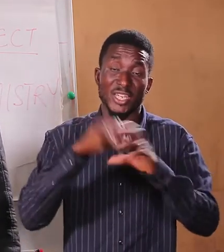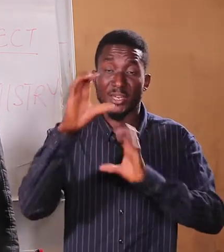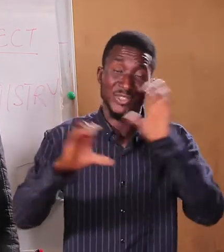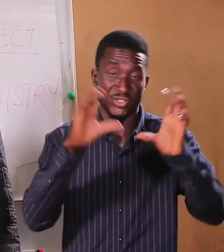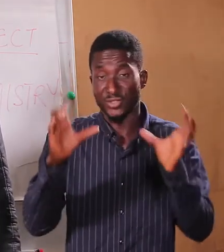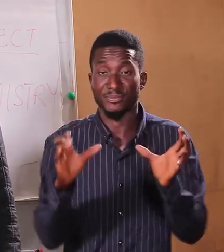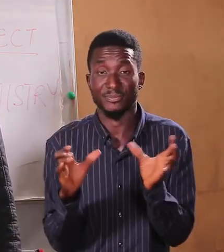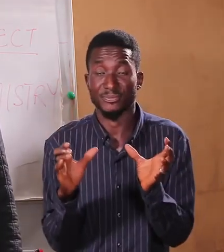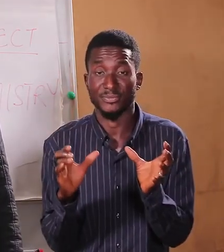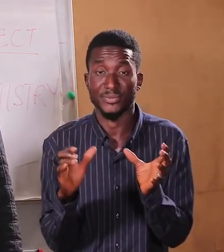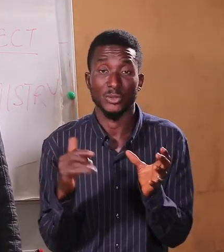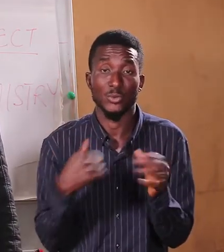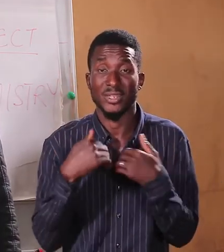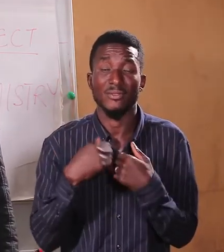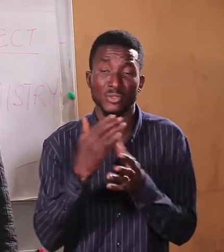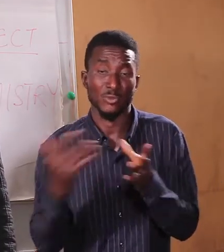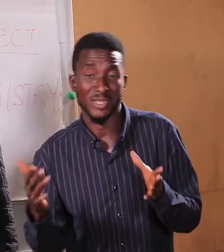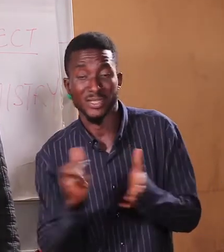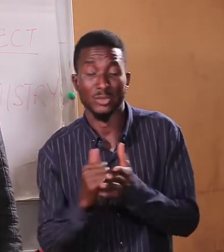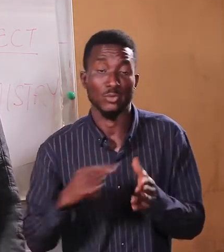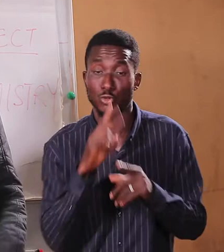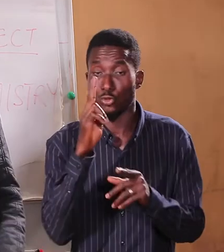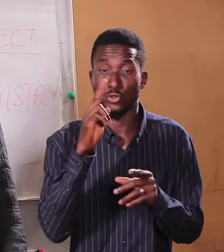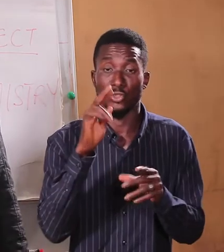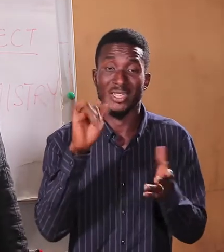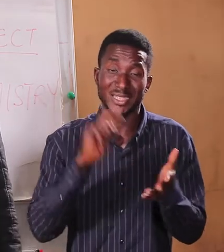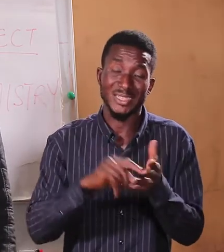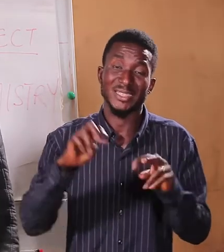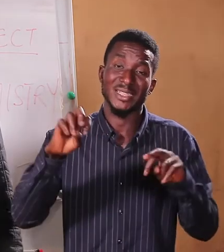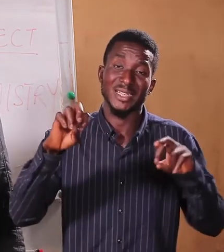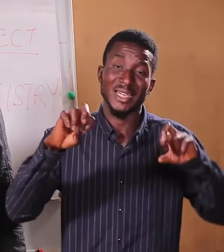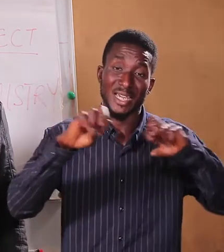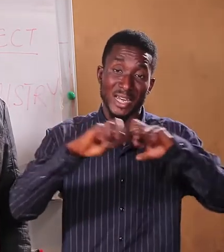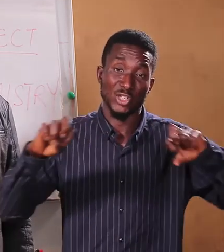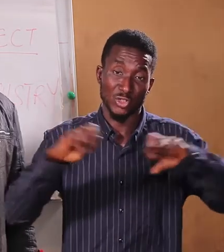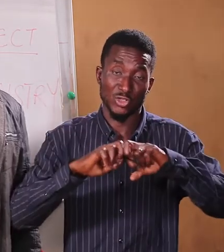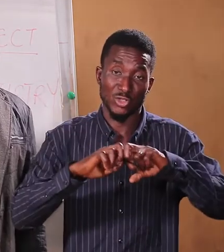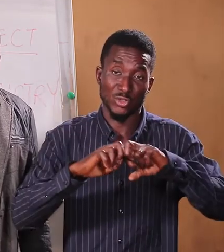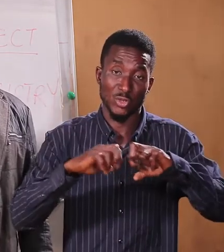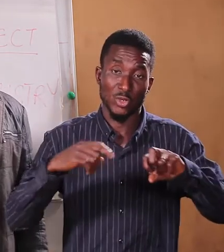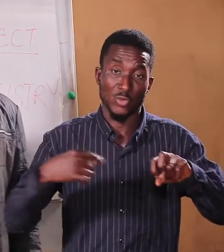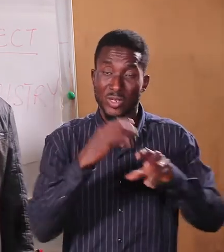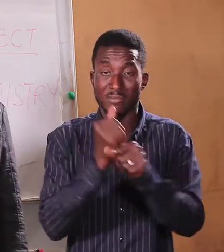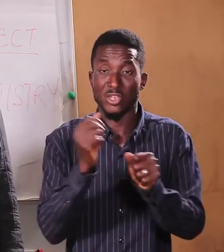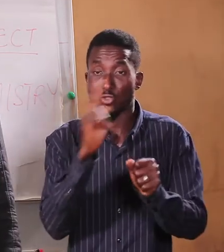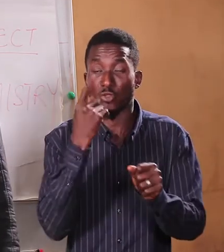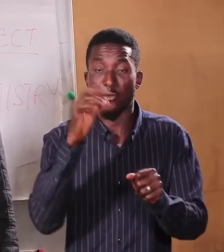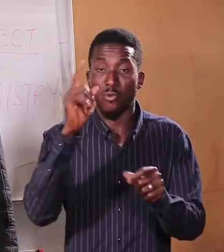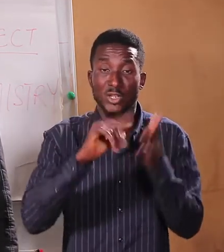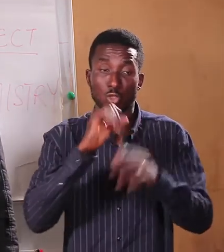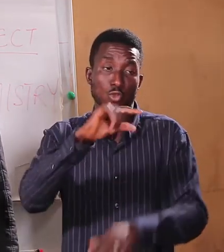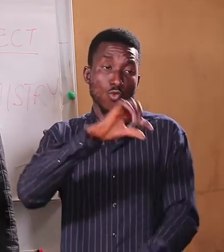chemistry, we have something that we use in describing this electron in an orbital. We make use of what we call